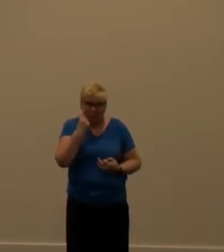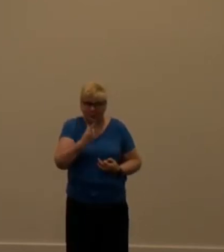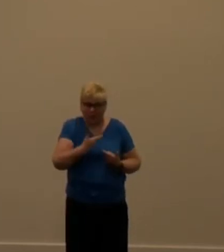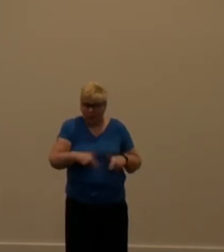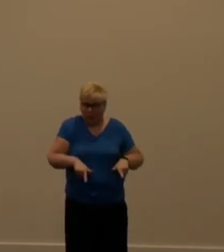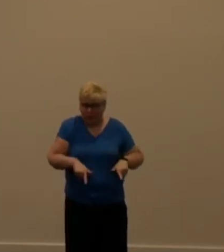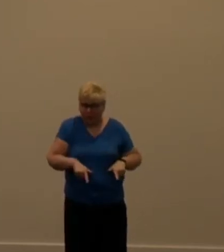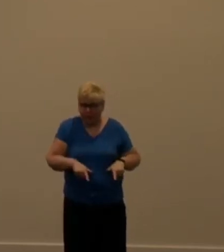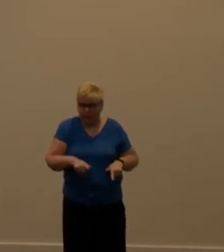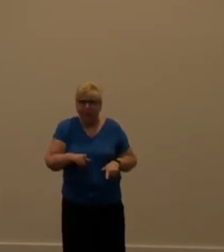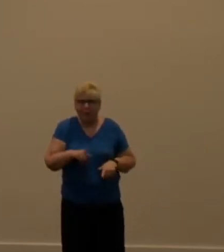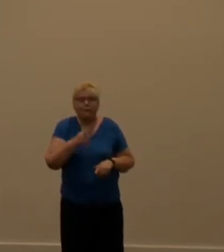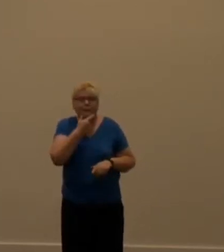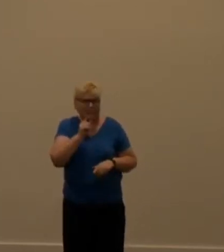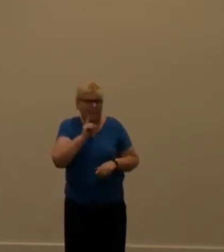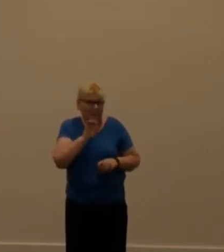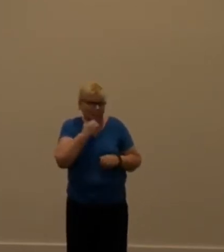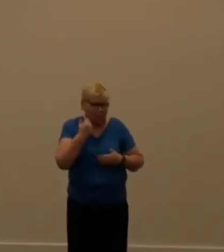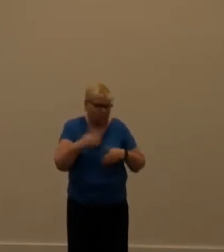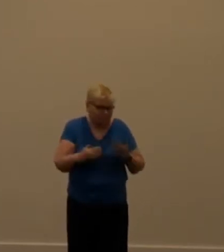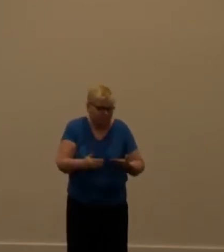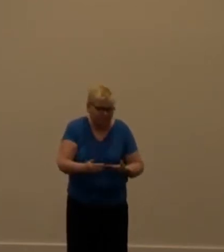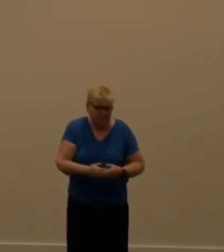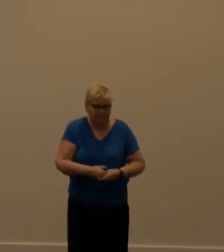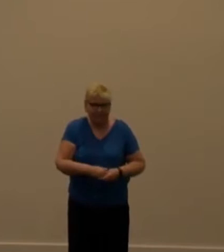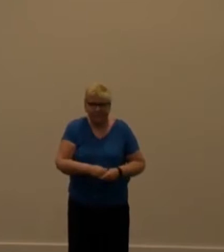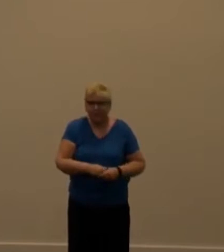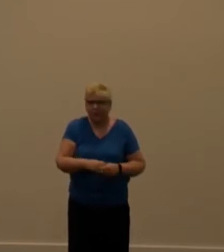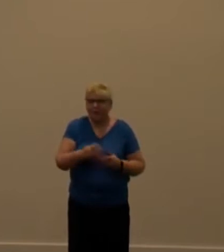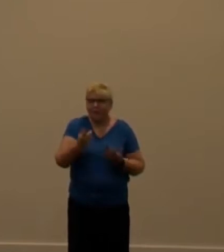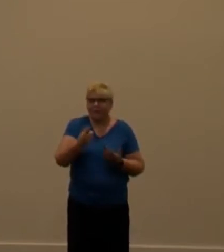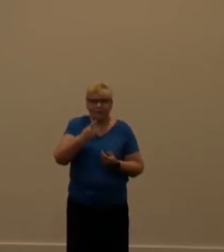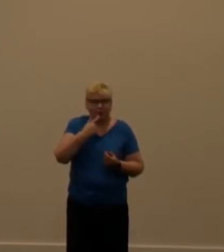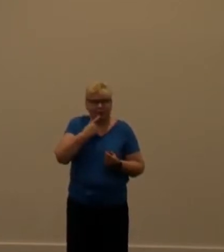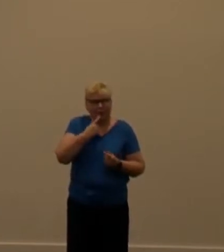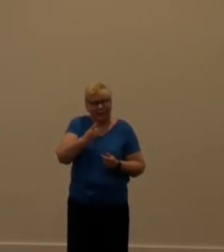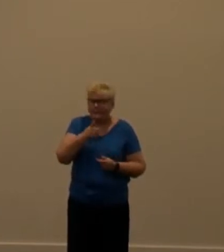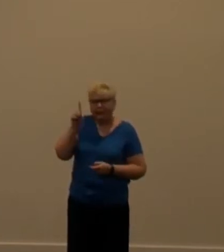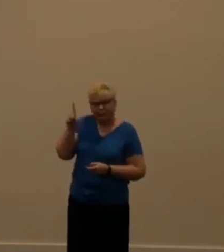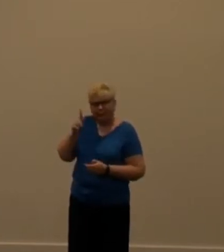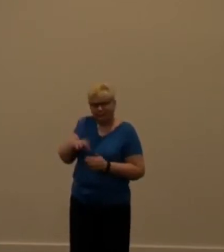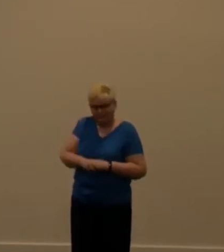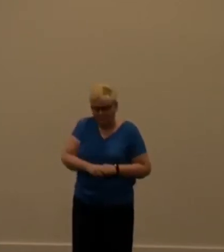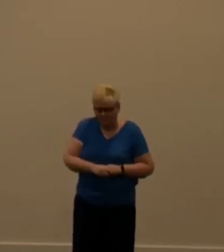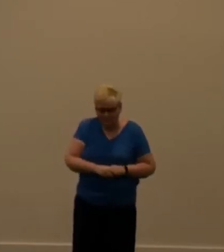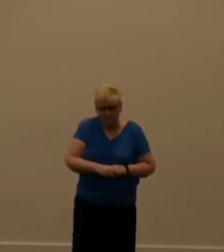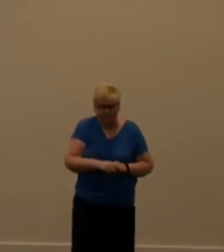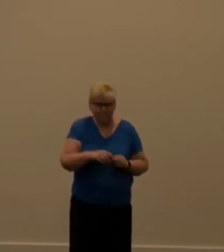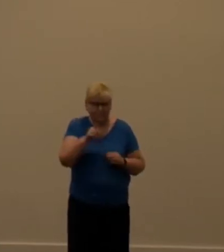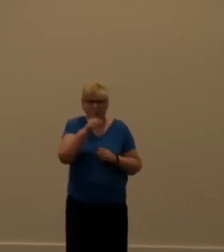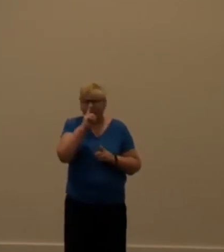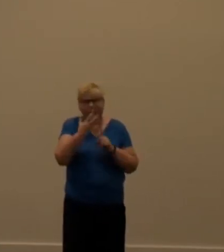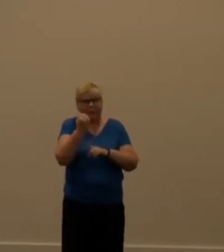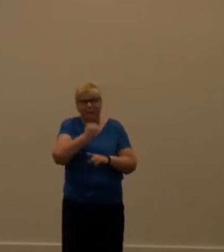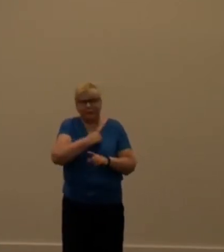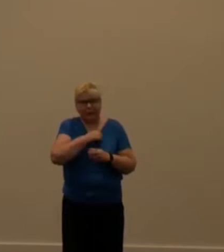million people who do. So, felt like a funny tongue twister for you. I'm also on social medias. You can find me on LinkedIn, Twitter,